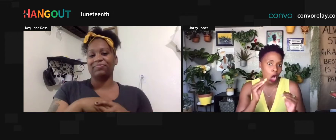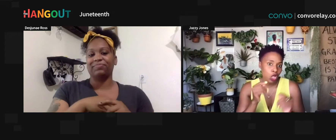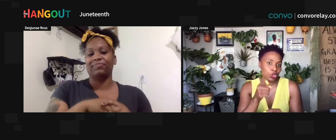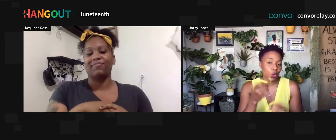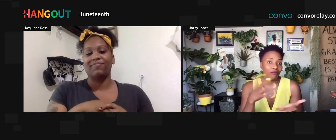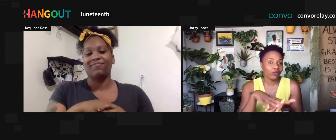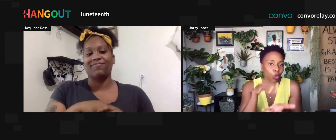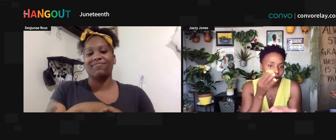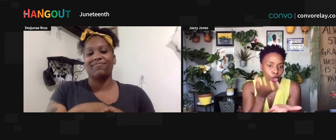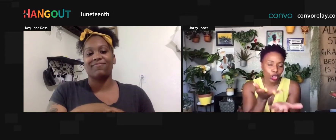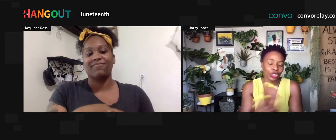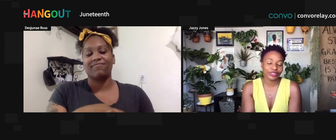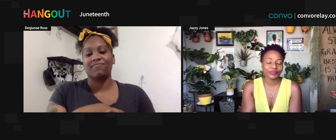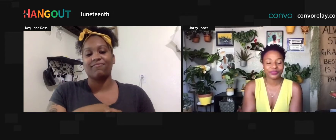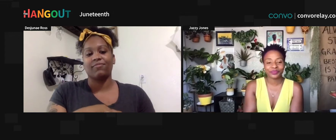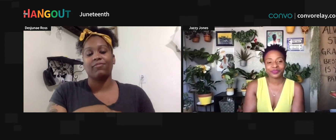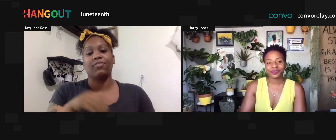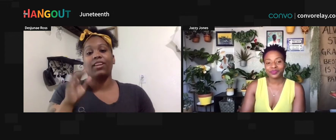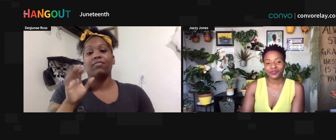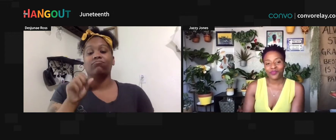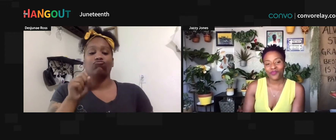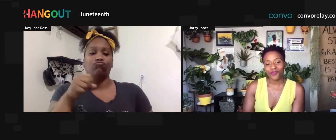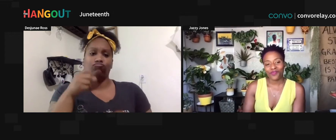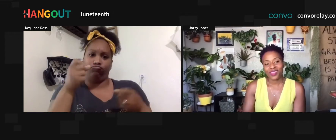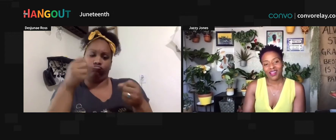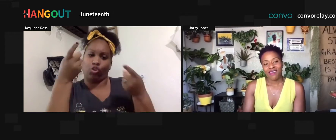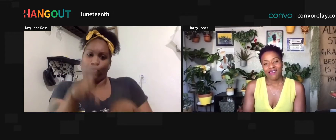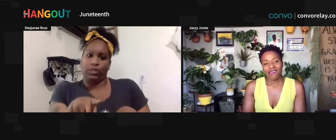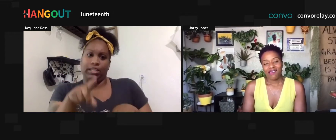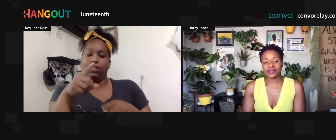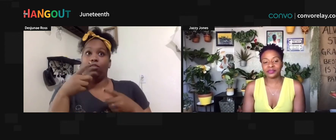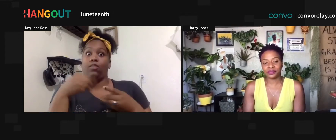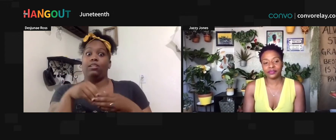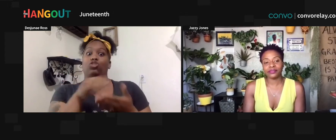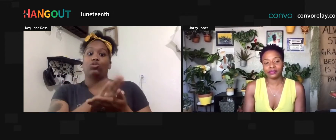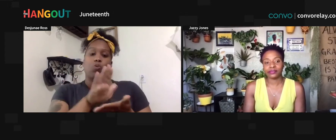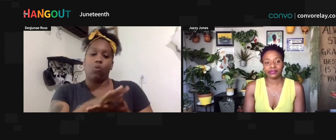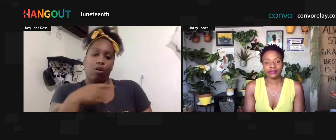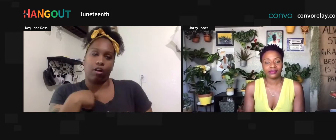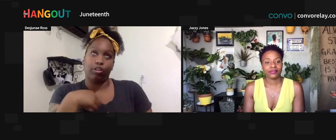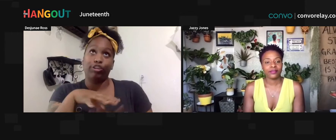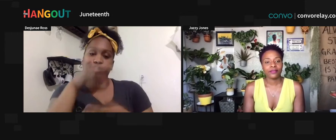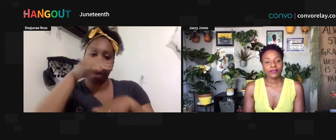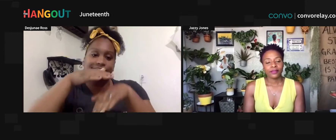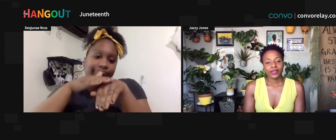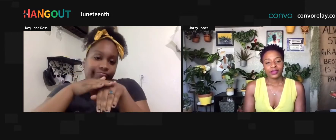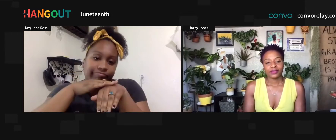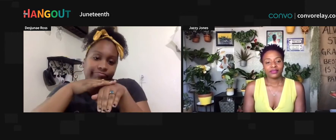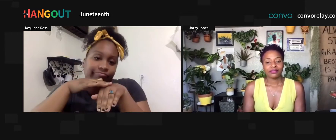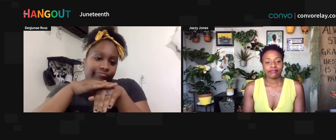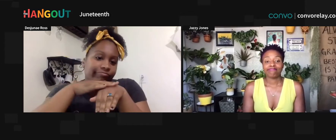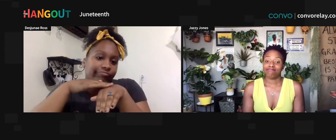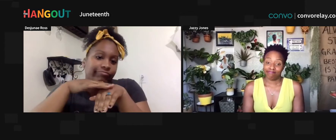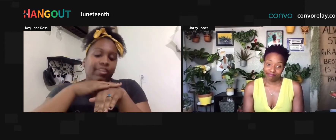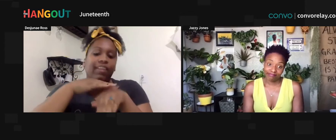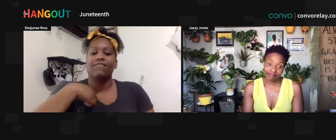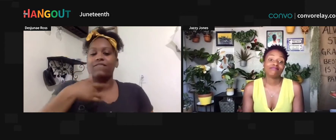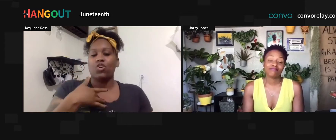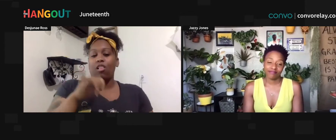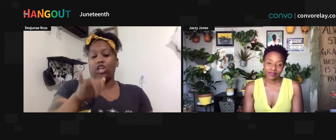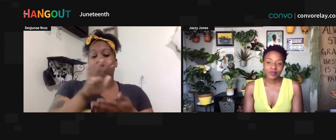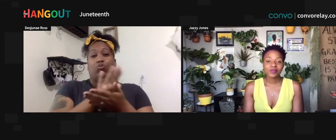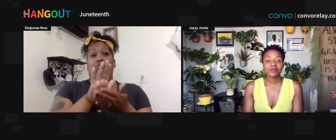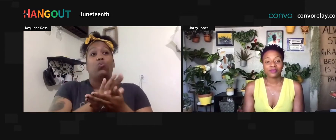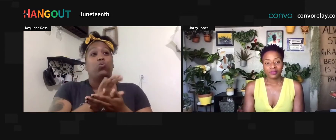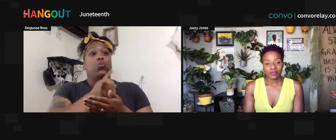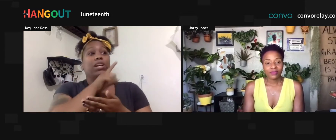I'd like to see how much you know and how you learned about Juneteenth, DJ. Of course, I agree with you. In school,